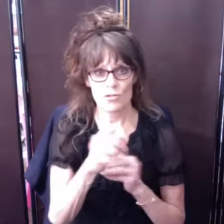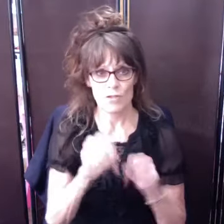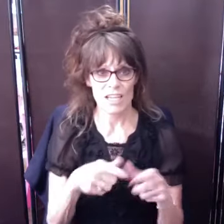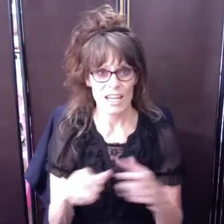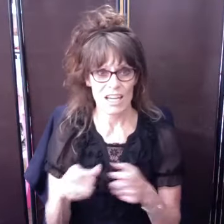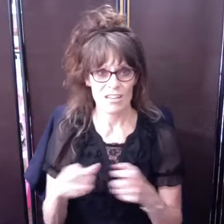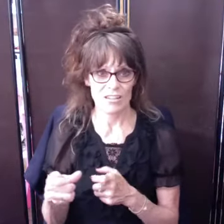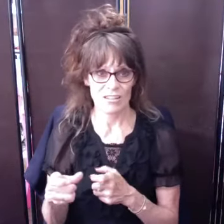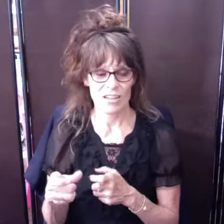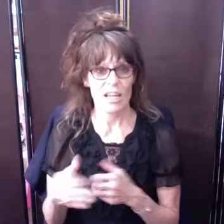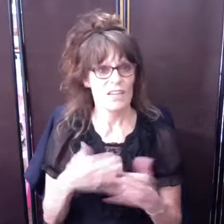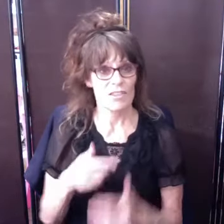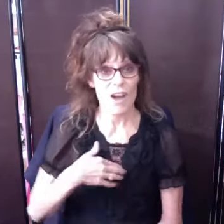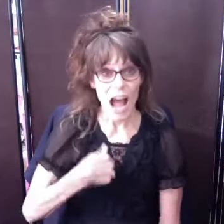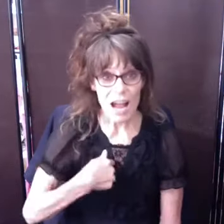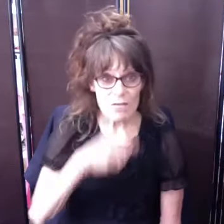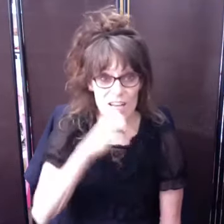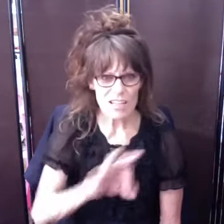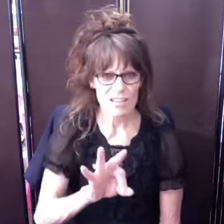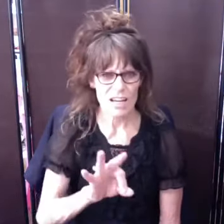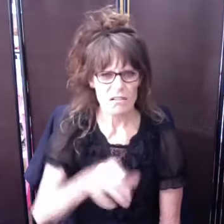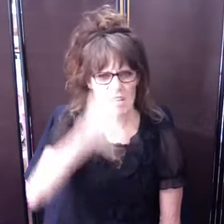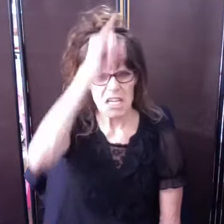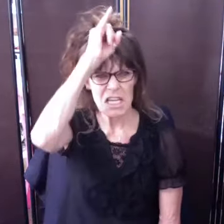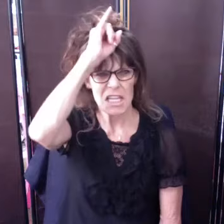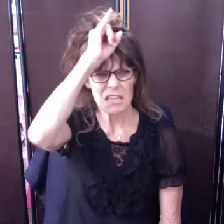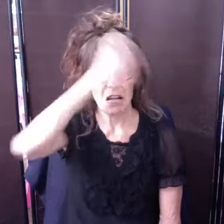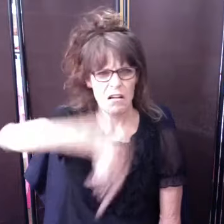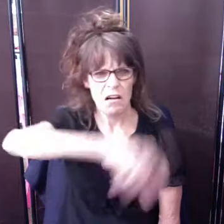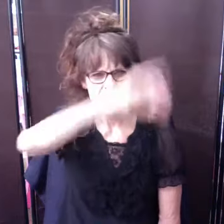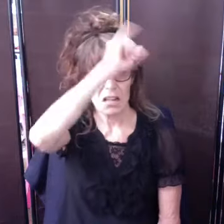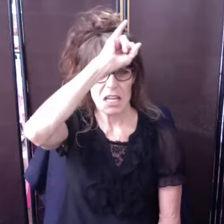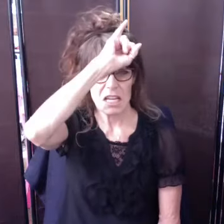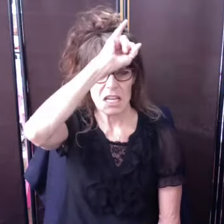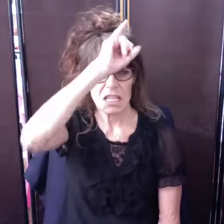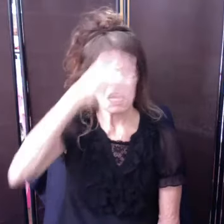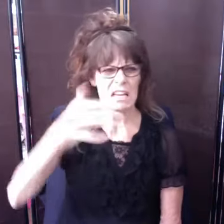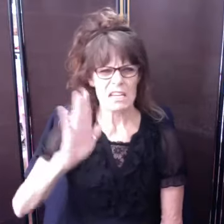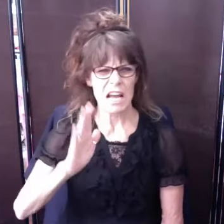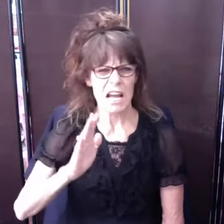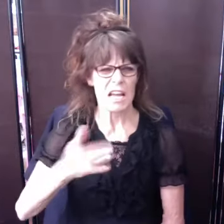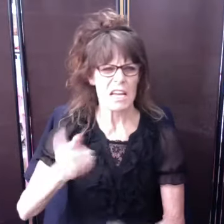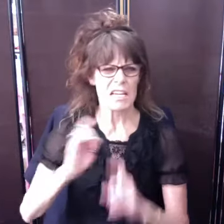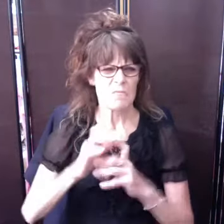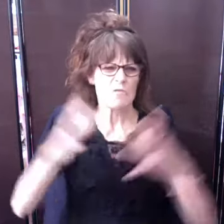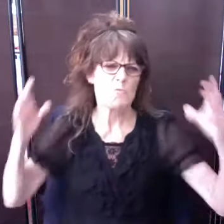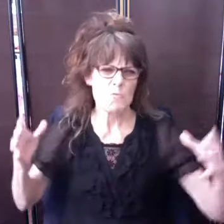even though I was 9 years old, I thought, idiots, they're all idiots. How in the world can they believe that? They're not going home with her at